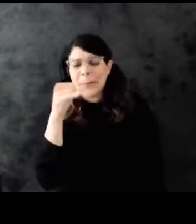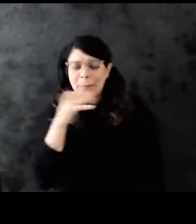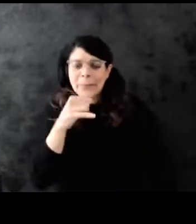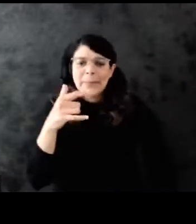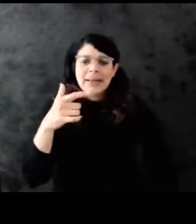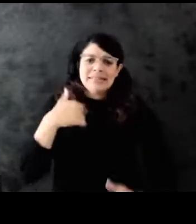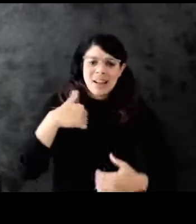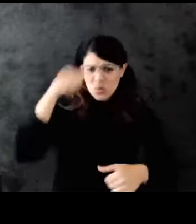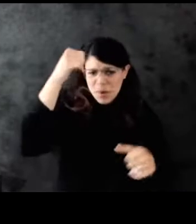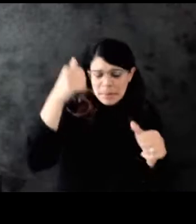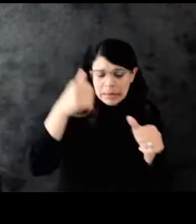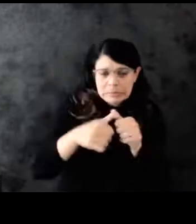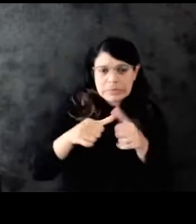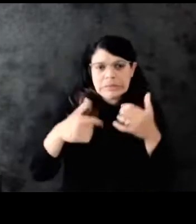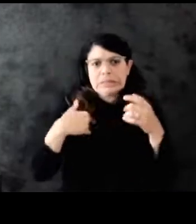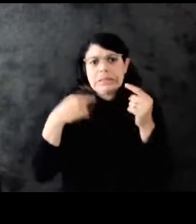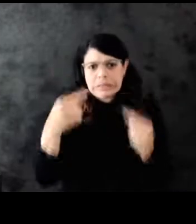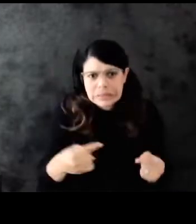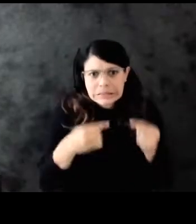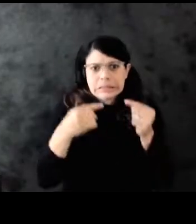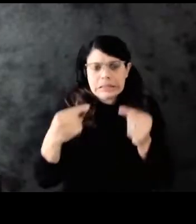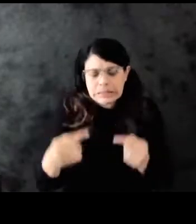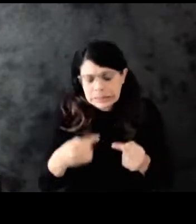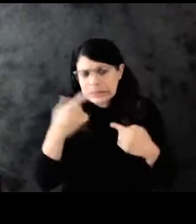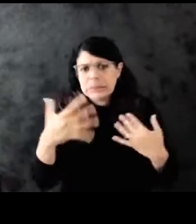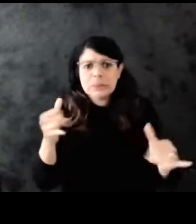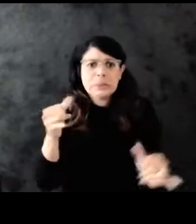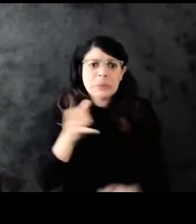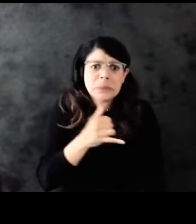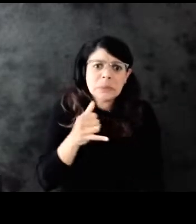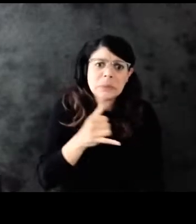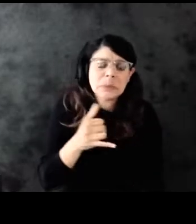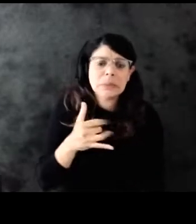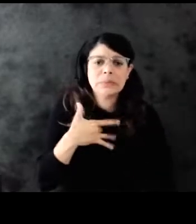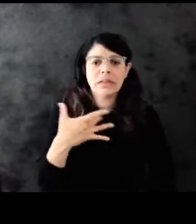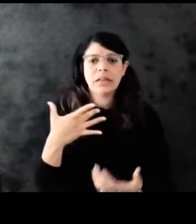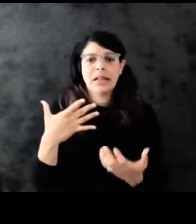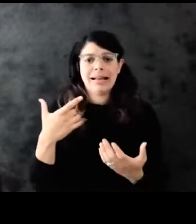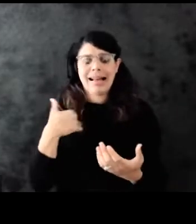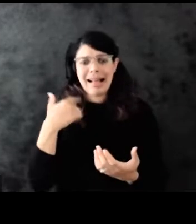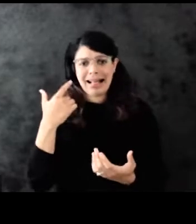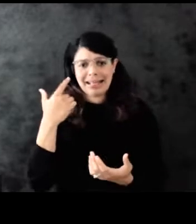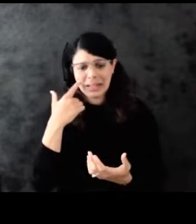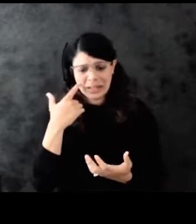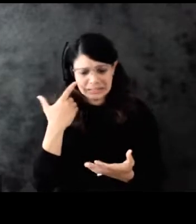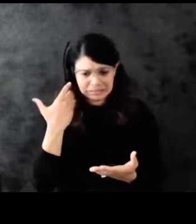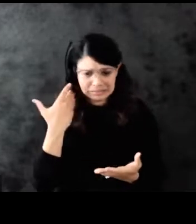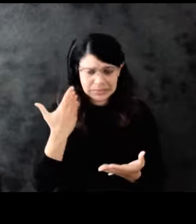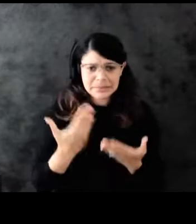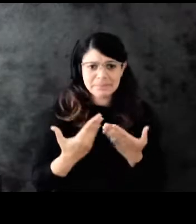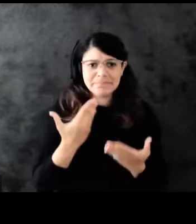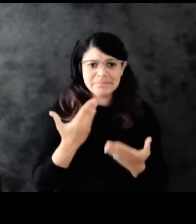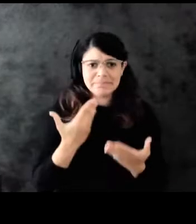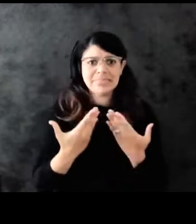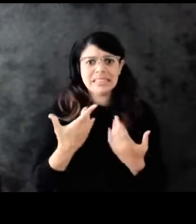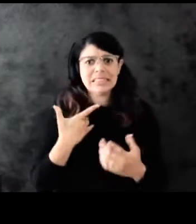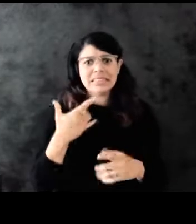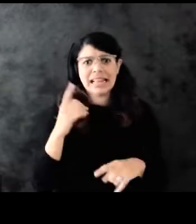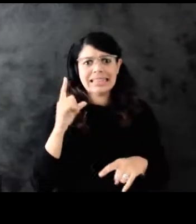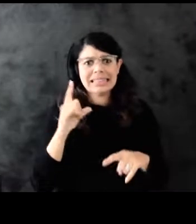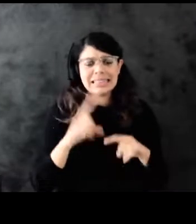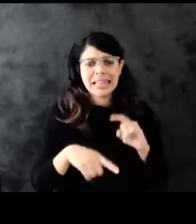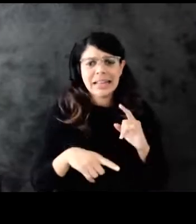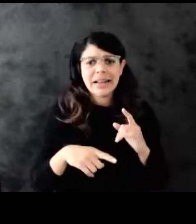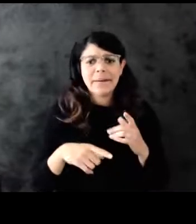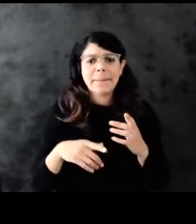that we're intellectually inferior are correct. Maybe we don't have the brain power to do what we got to do in this kind of courses. So I